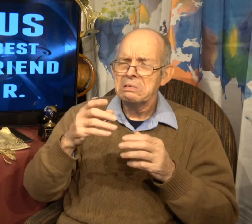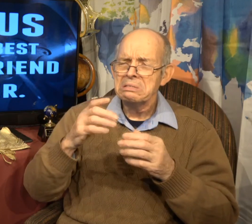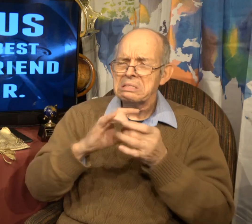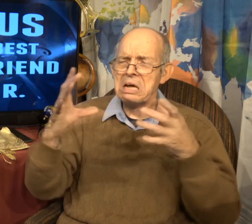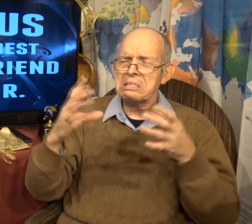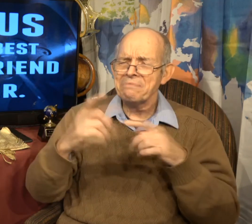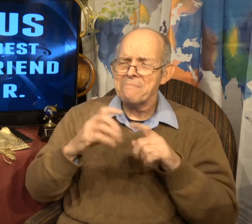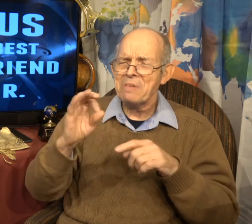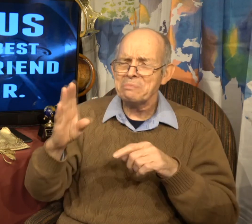friend. It's not different fish